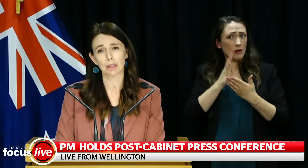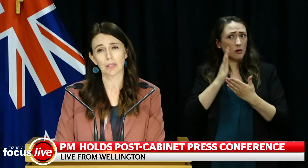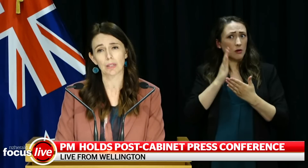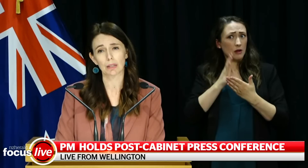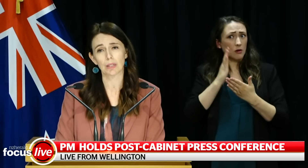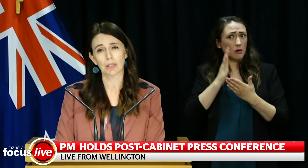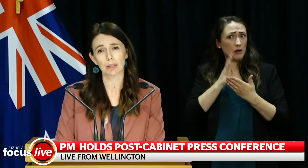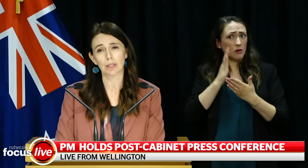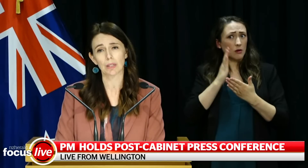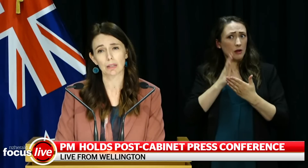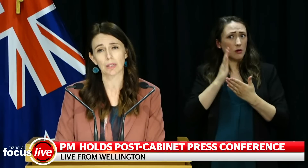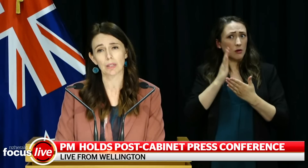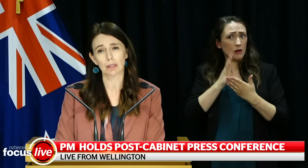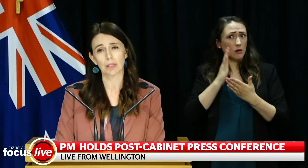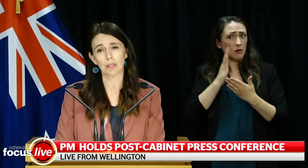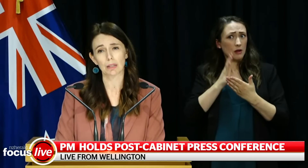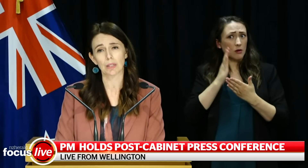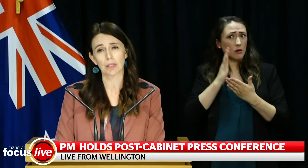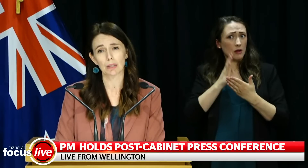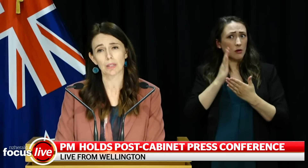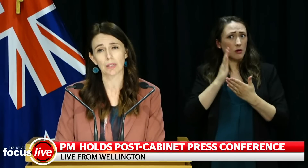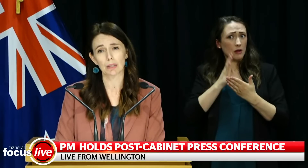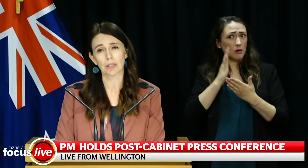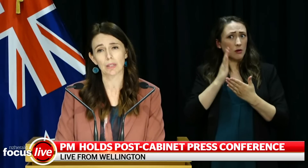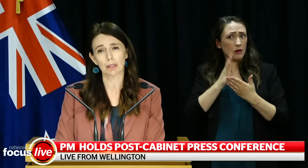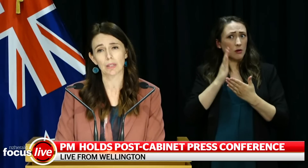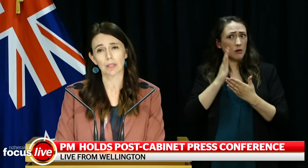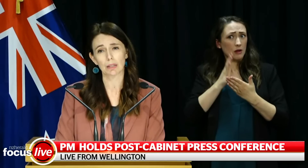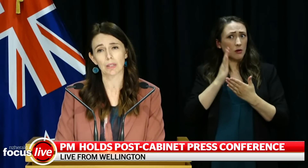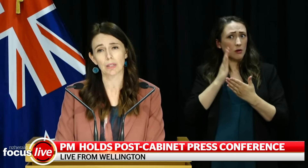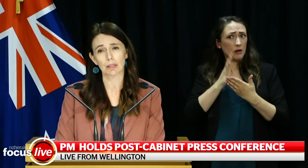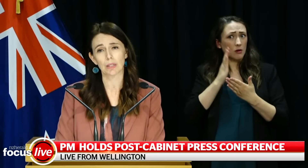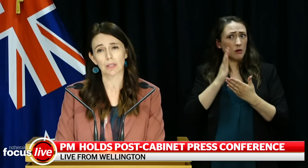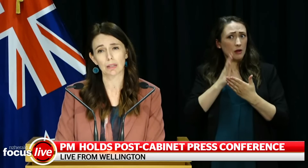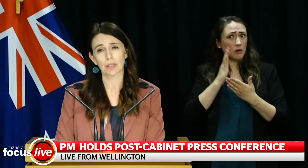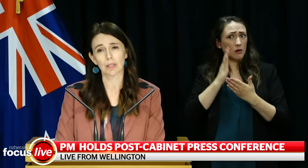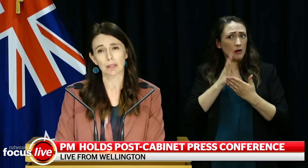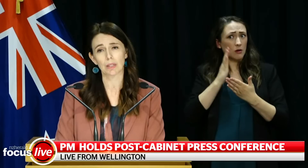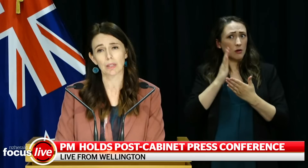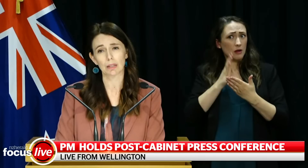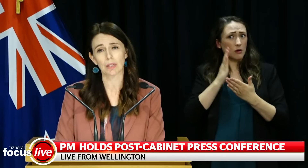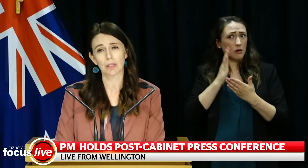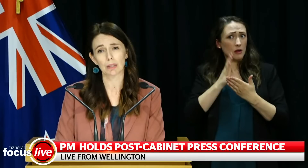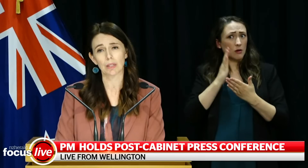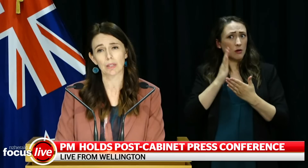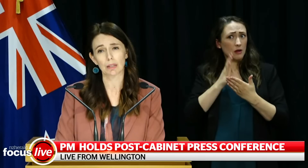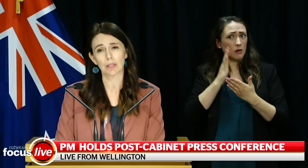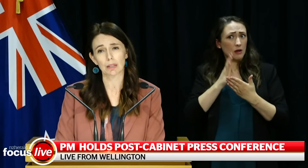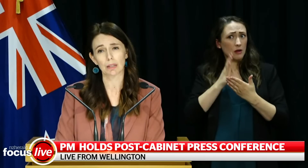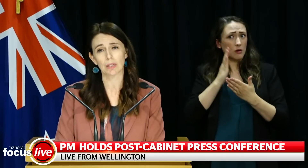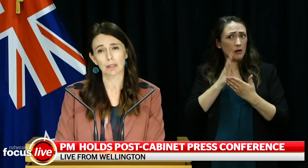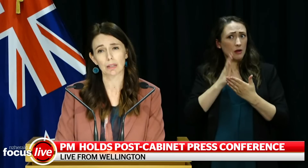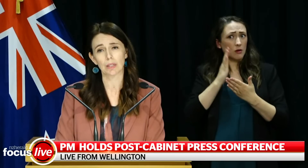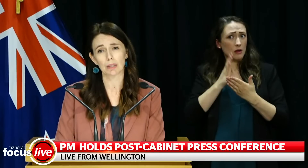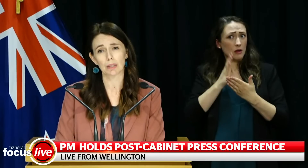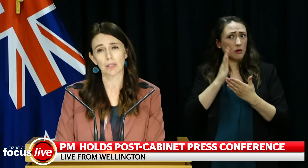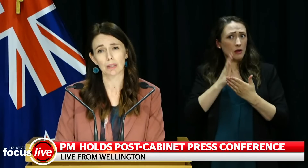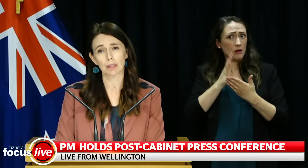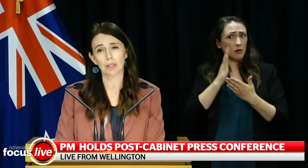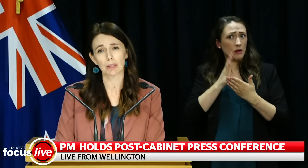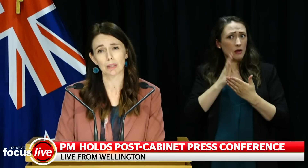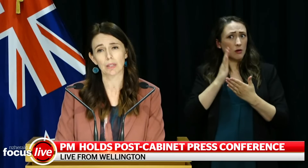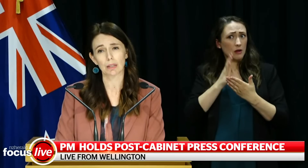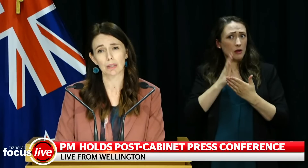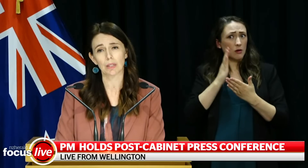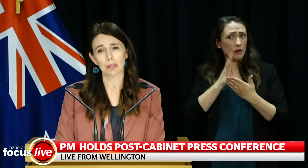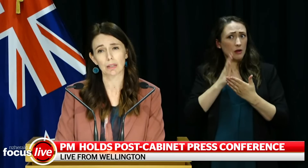also just ask on the Jobs and Skills Summit in Canberra last week? It was a pretty blue sky exercise. I'm wondering if this government might have picked up any ideas,